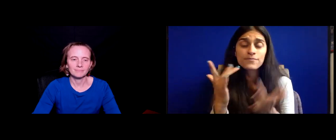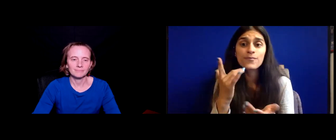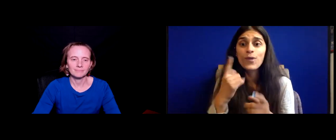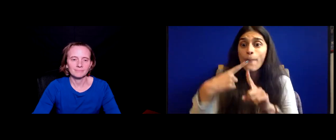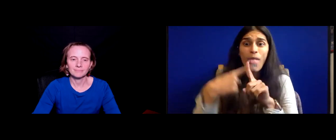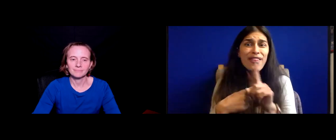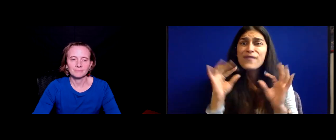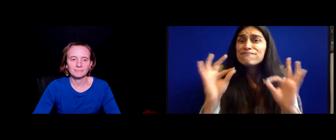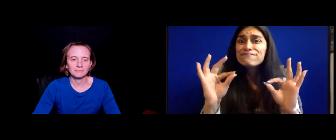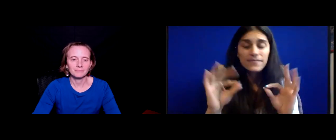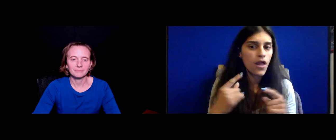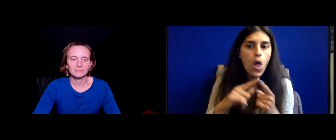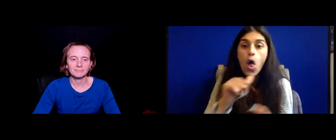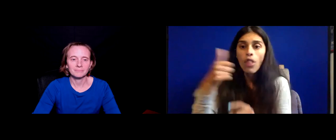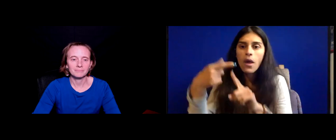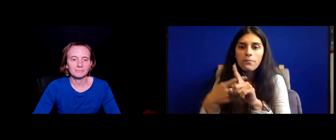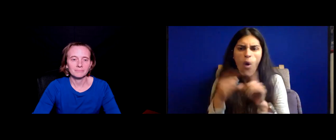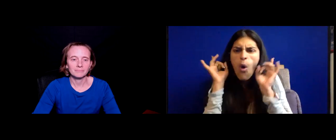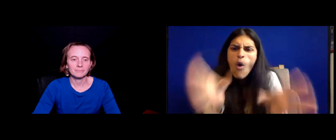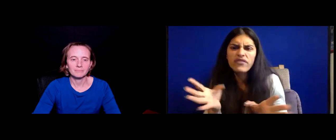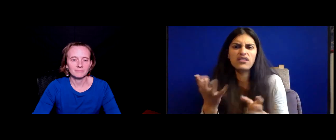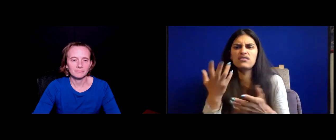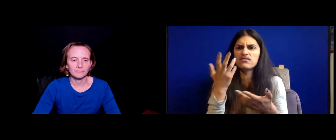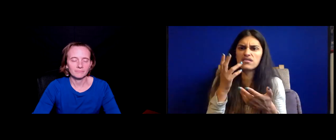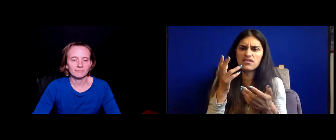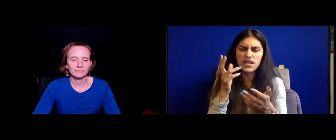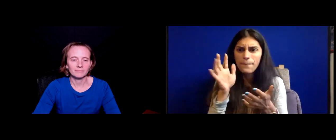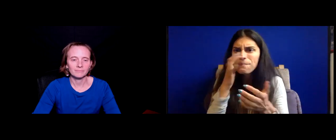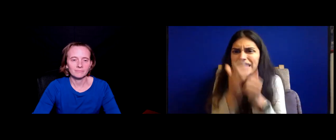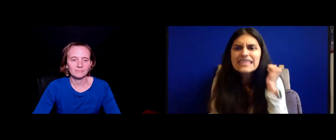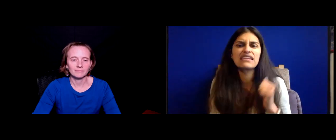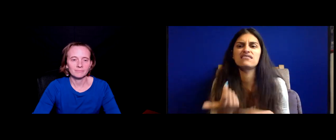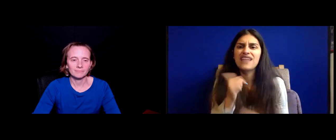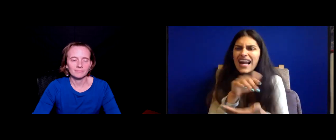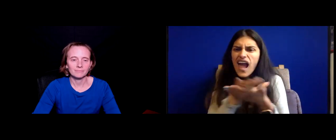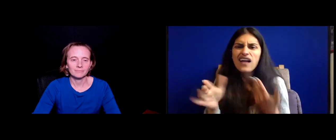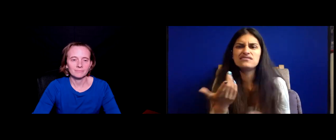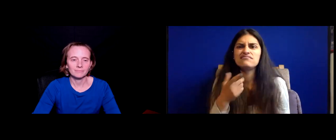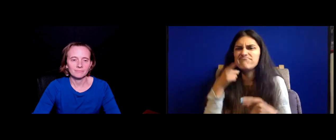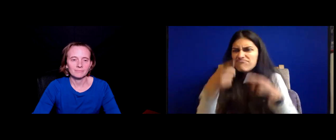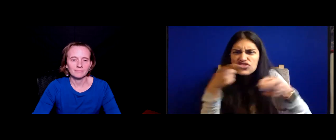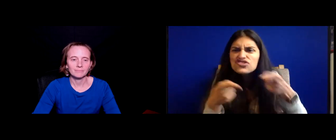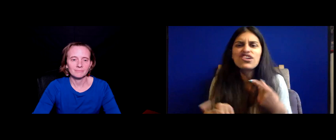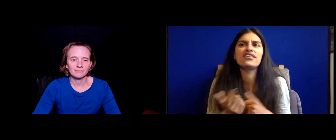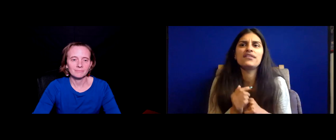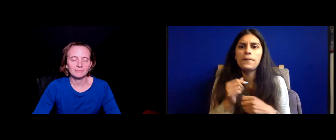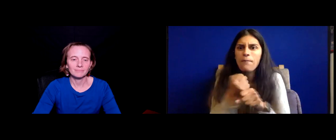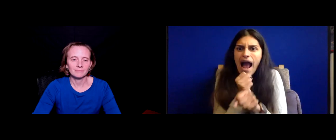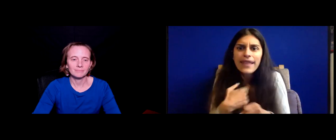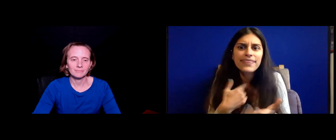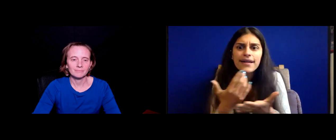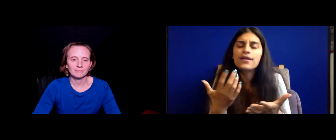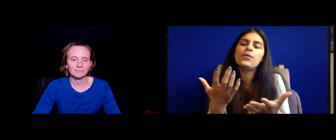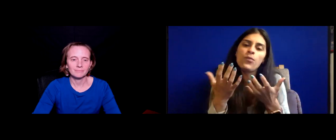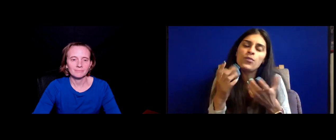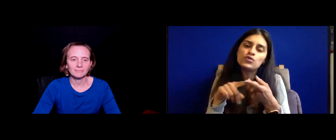knowing what to expect from this person. And sometimes we'd be in contact with each other for a month at a time, and it'd go great.